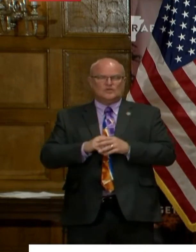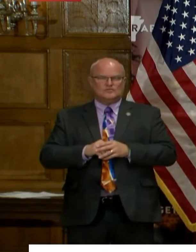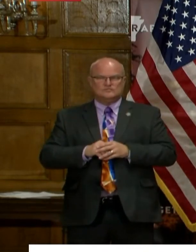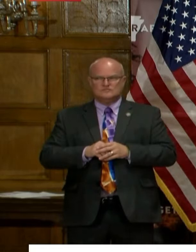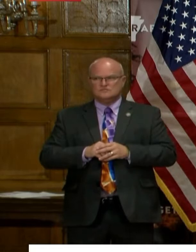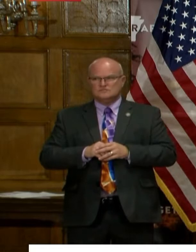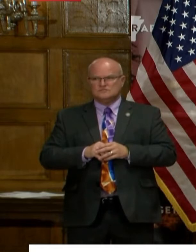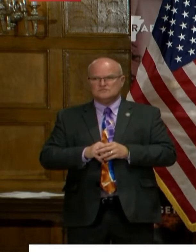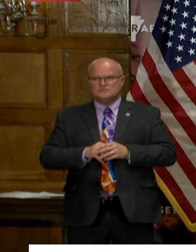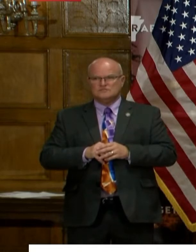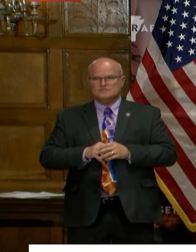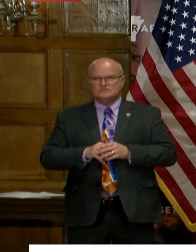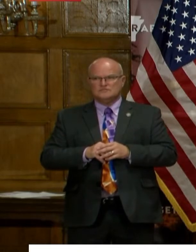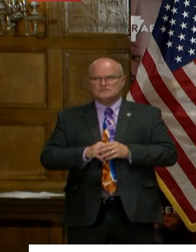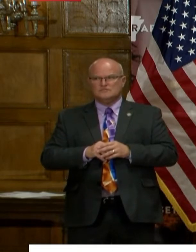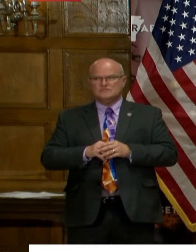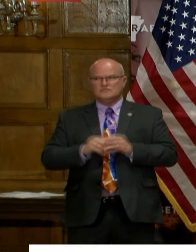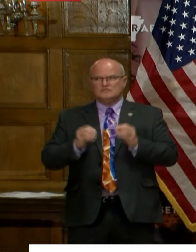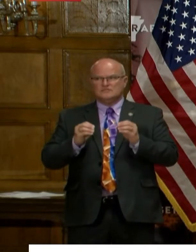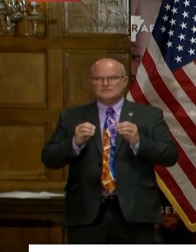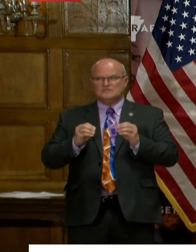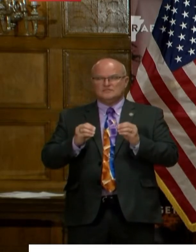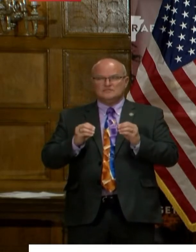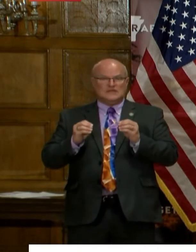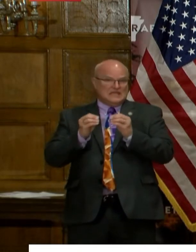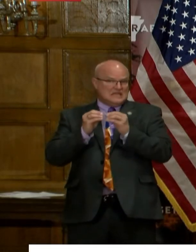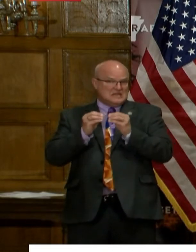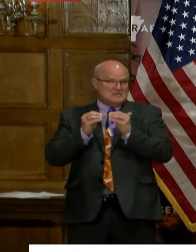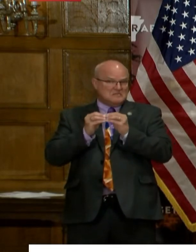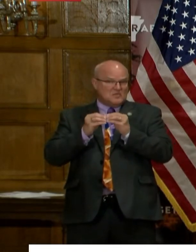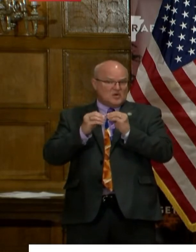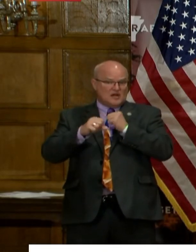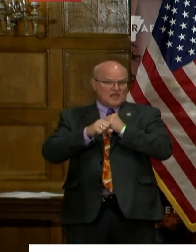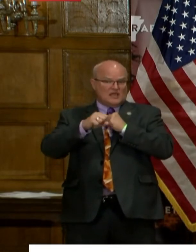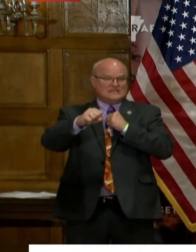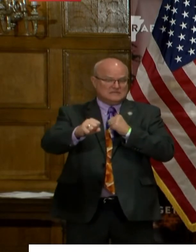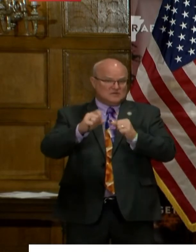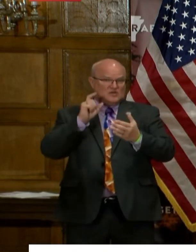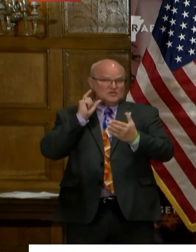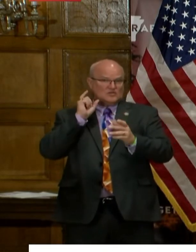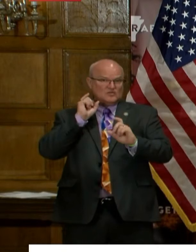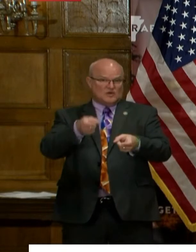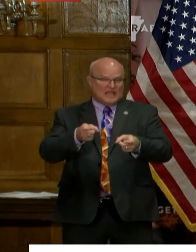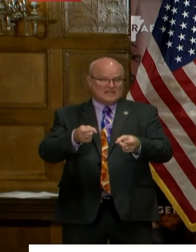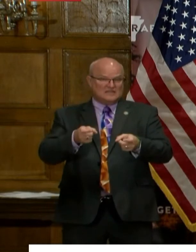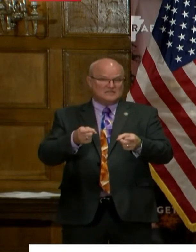30th. Yes. Anything else? I mean, have any other extensions been granted that?